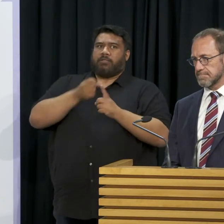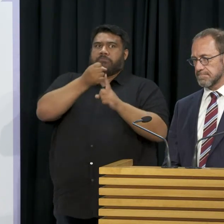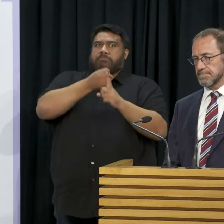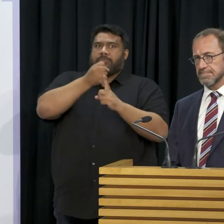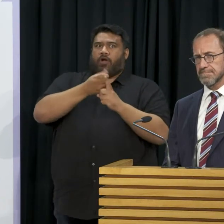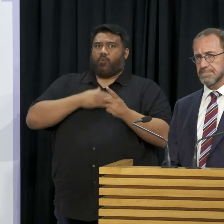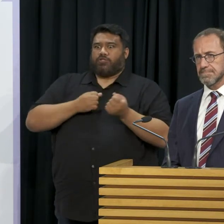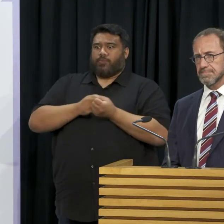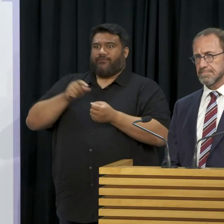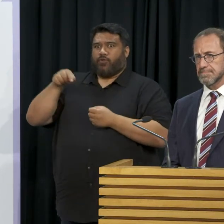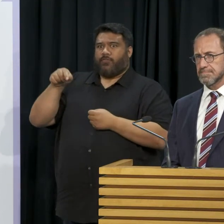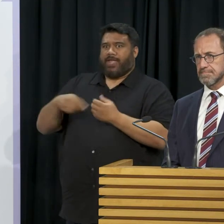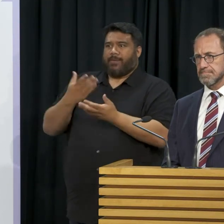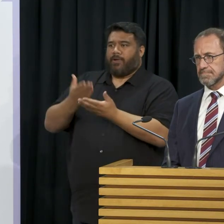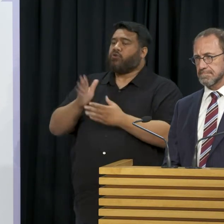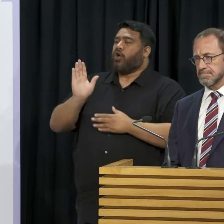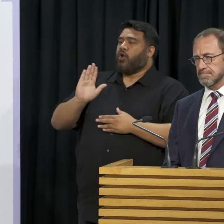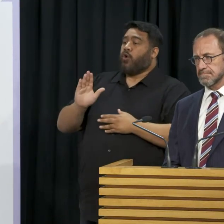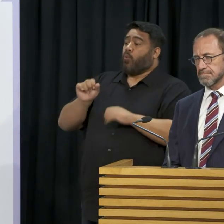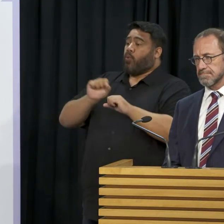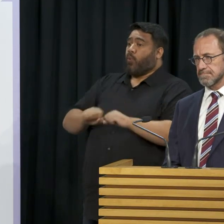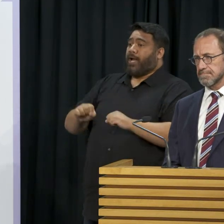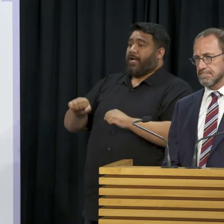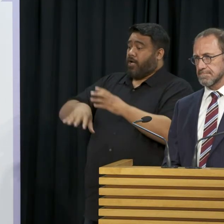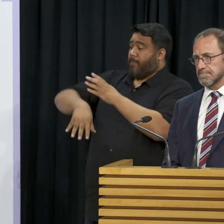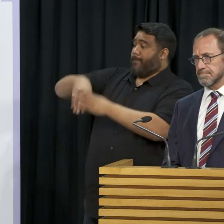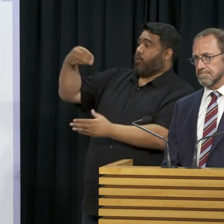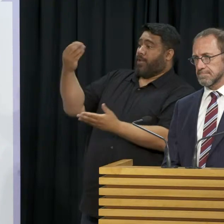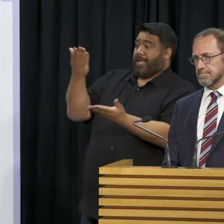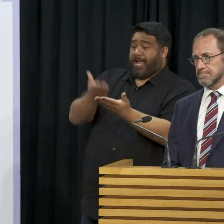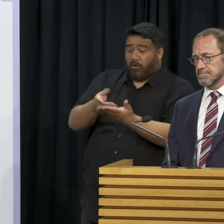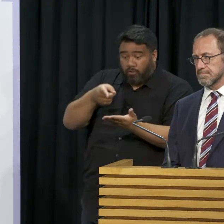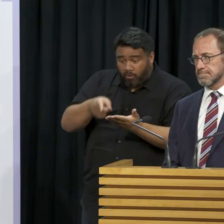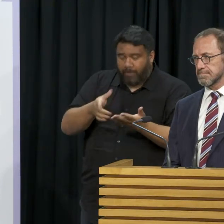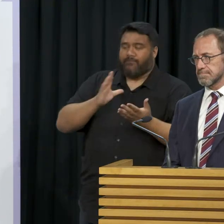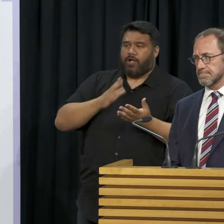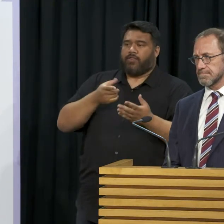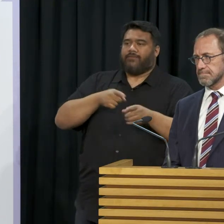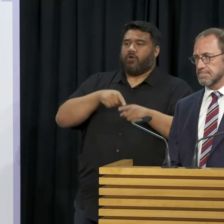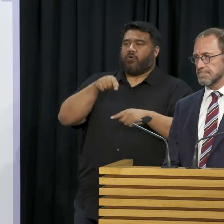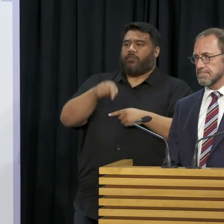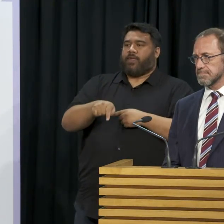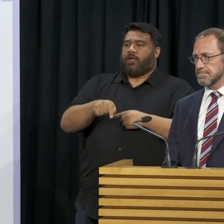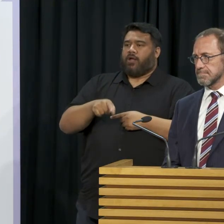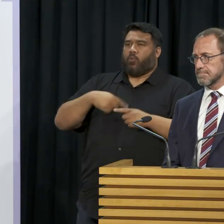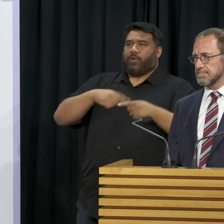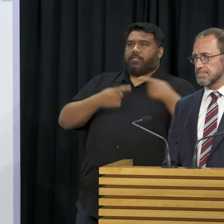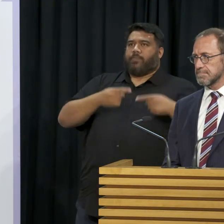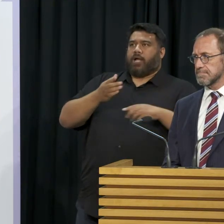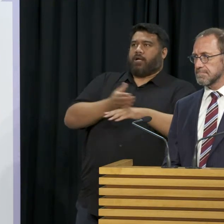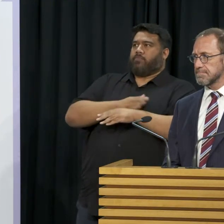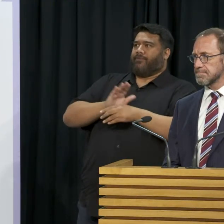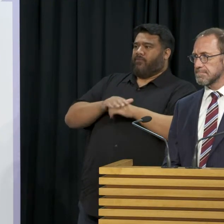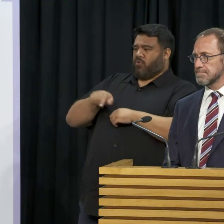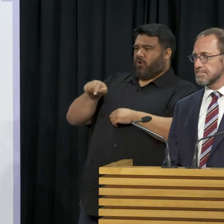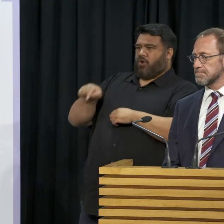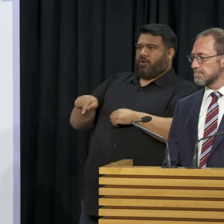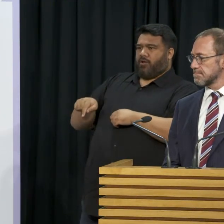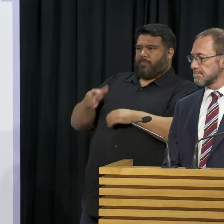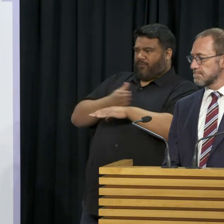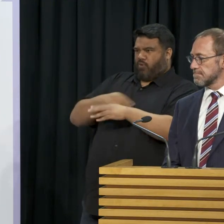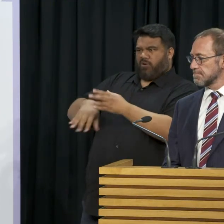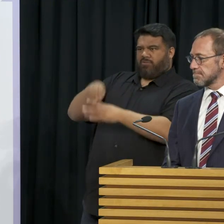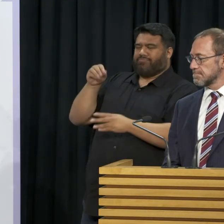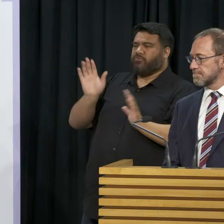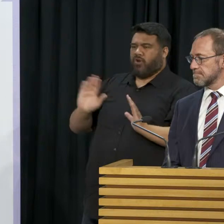No. So we always wait for a bill to be pulled, because otherwise you're debating in caucus a hypothetical of 120 bills that could just sit there